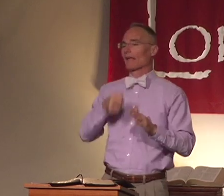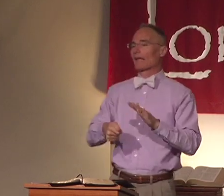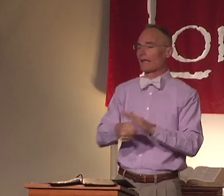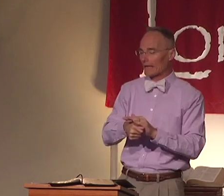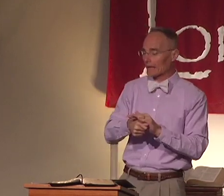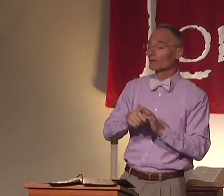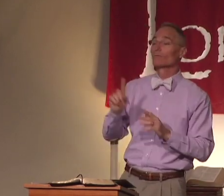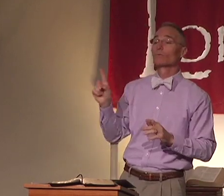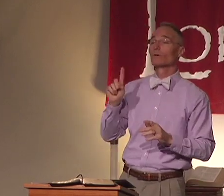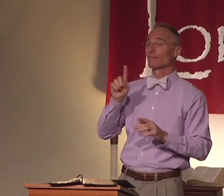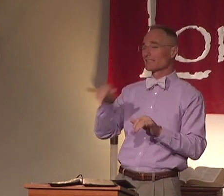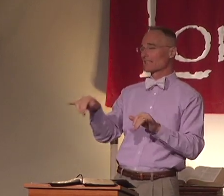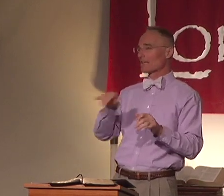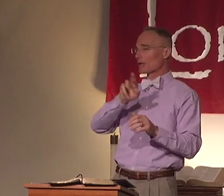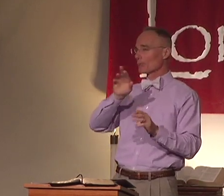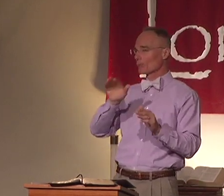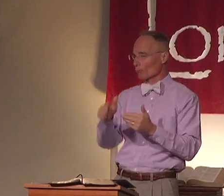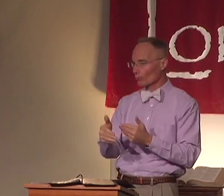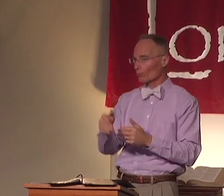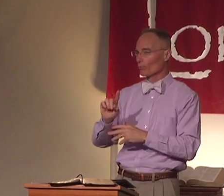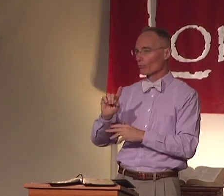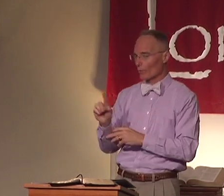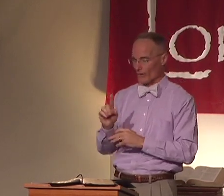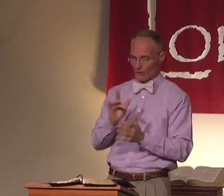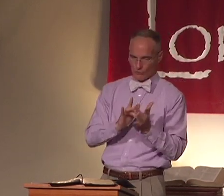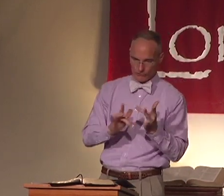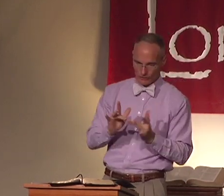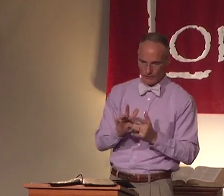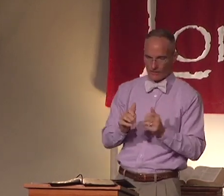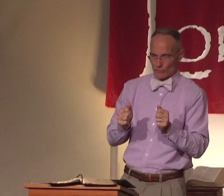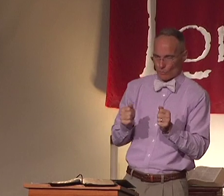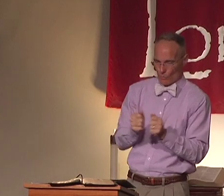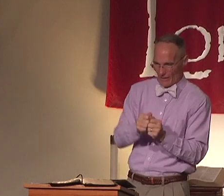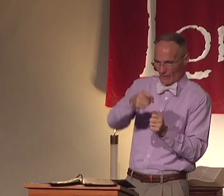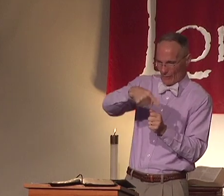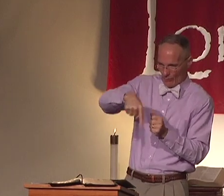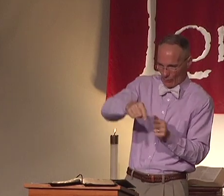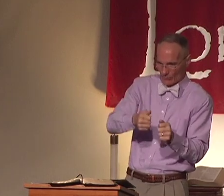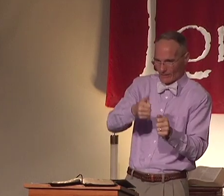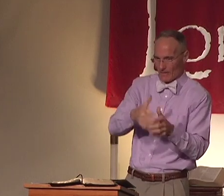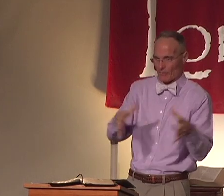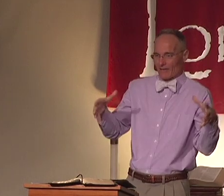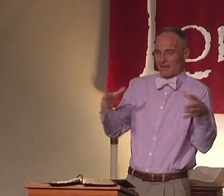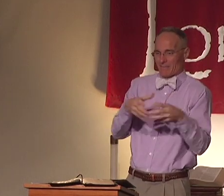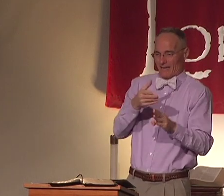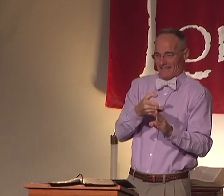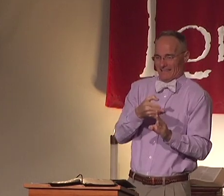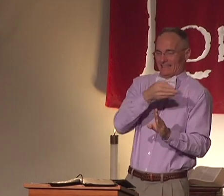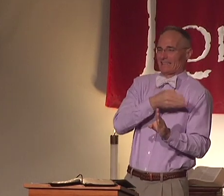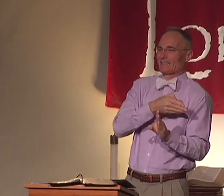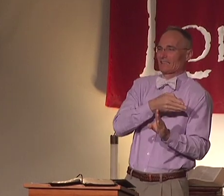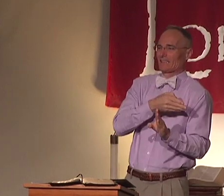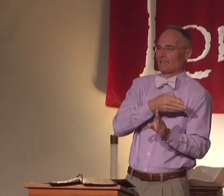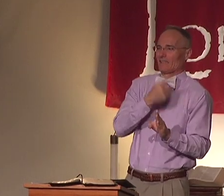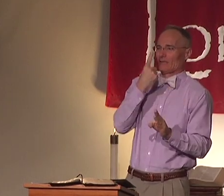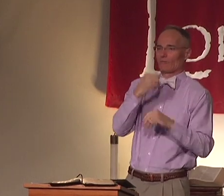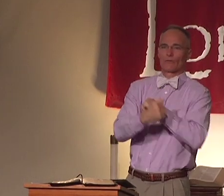And it's interesting, where did they hide? They hid in the same room where Jesus had been with them, that gathering,